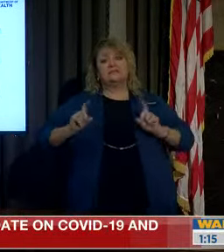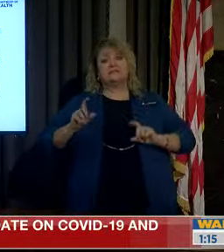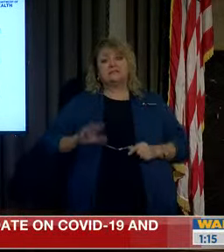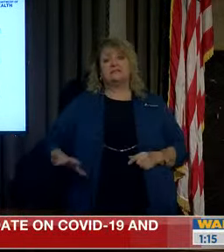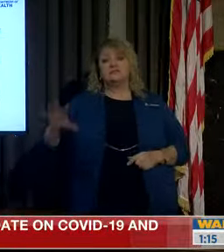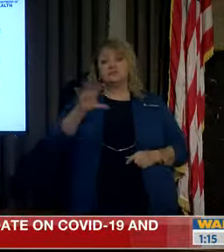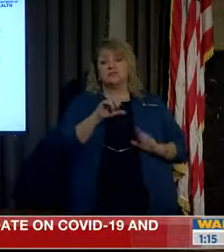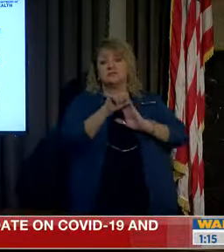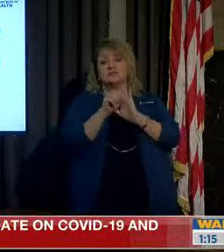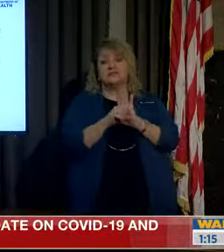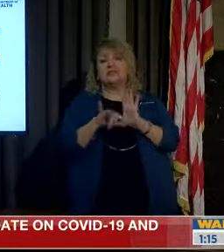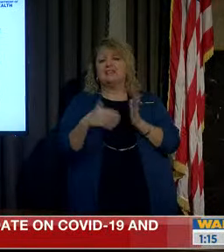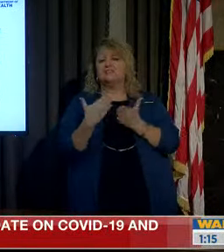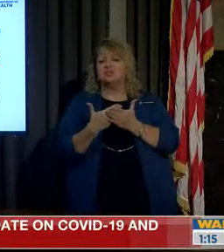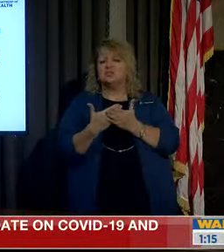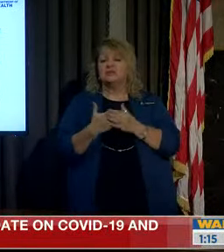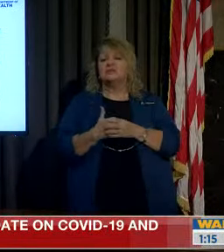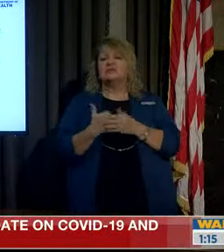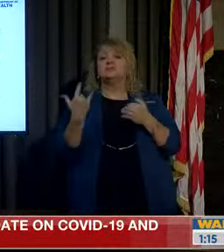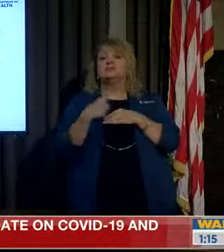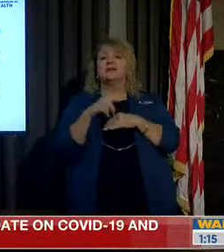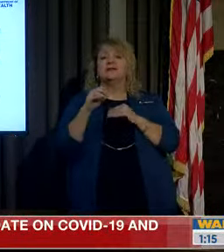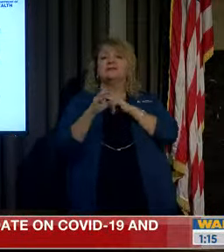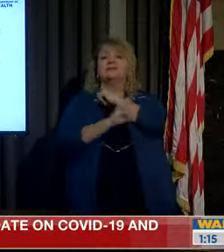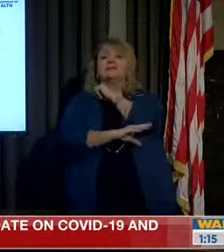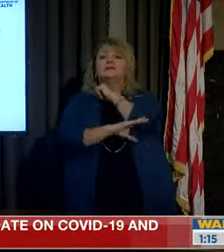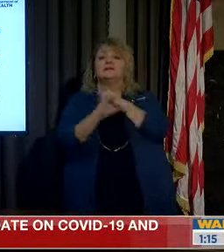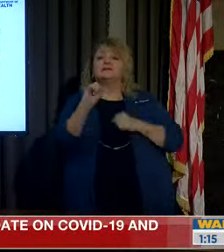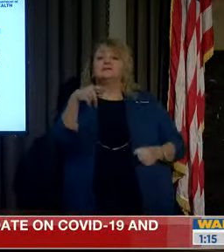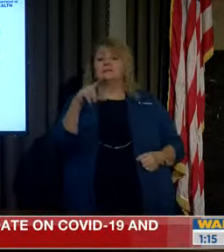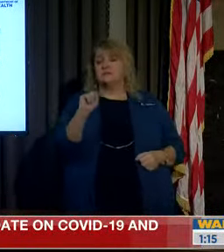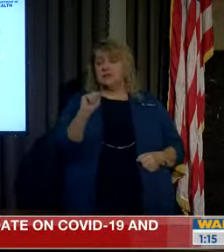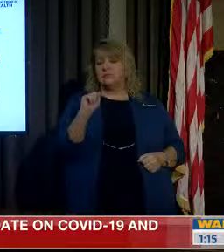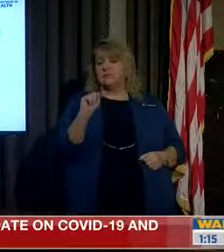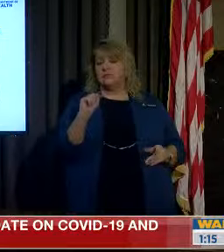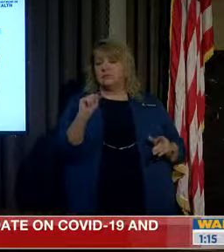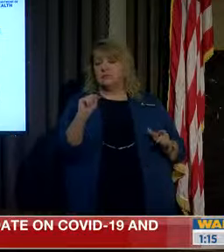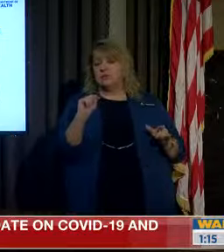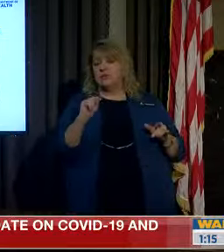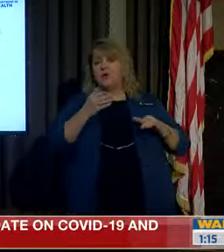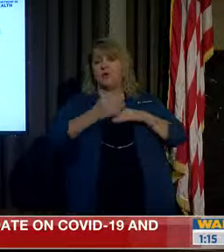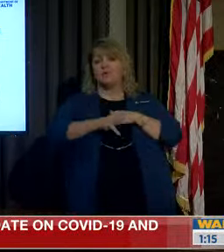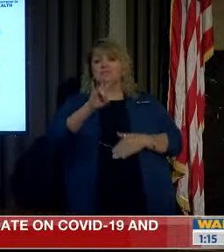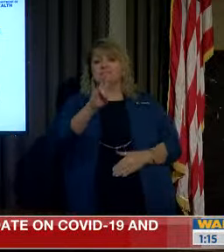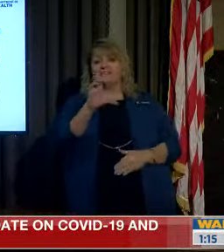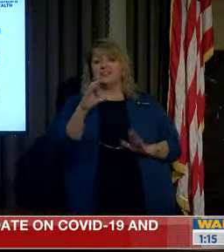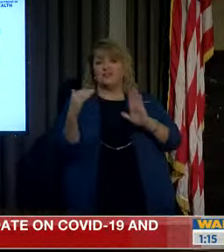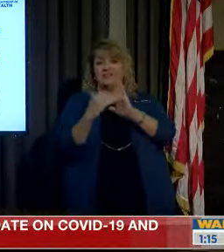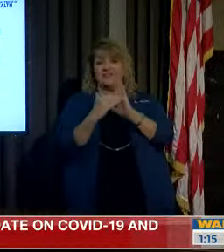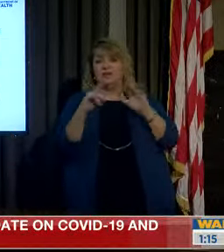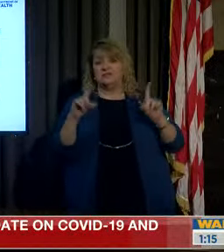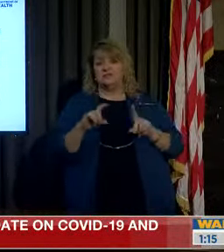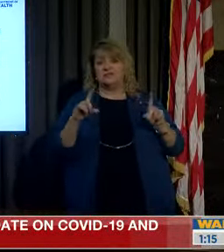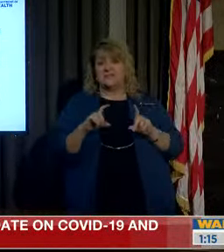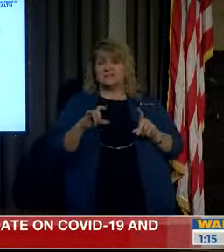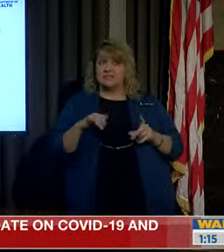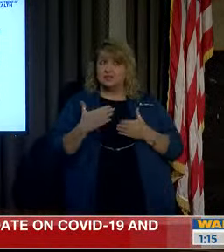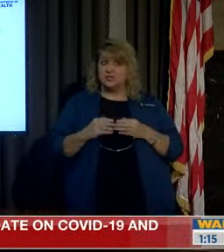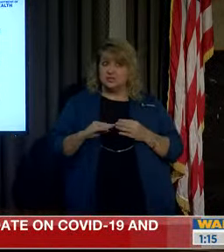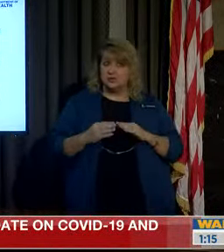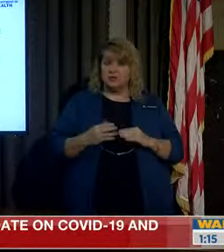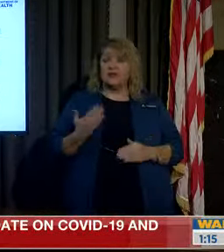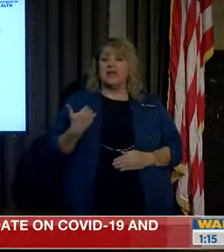and that's good. To date, in September, we've already logged over 700,000 tests. That's a good number. Last month